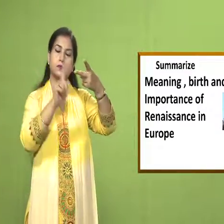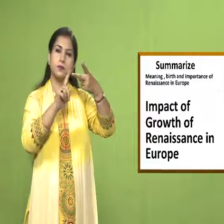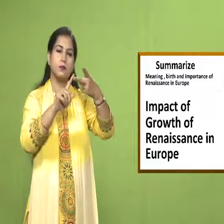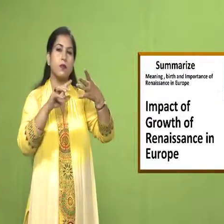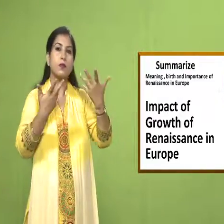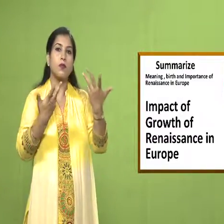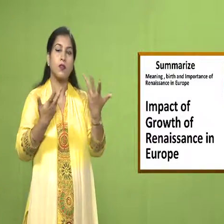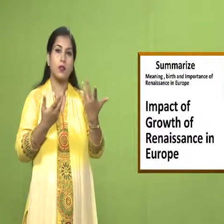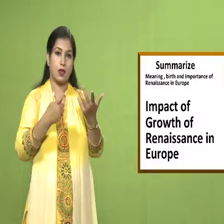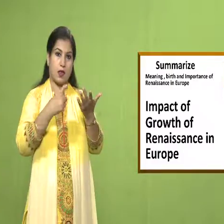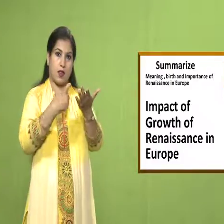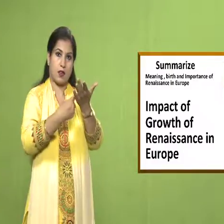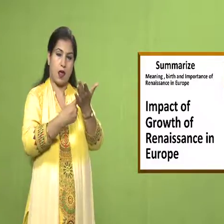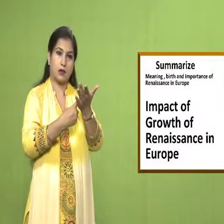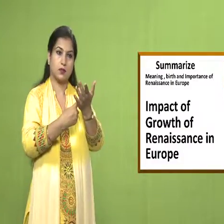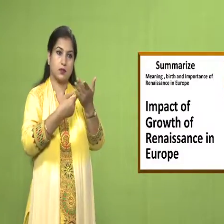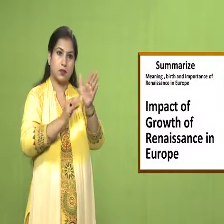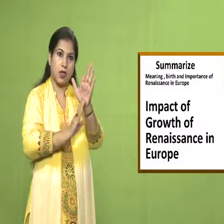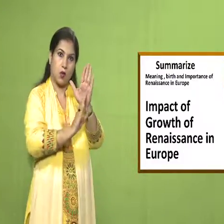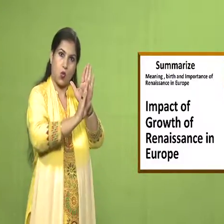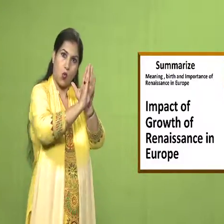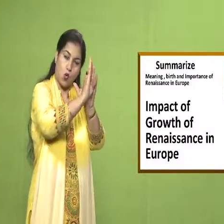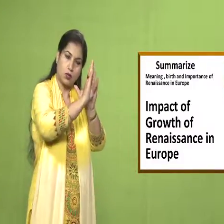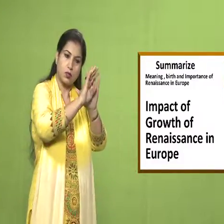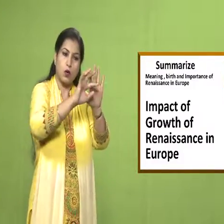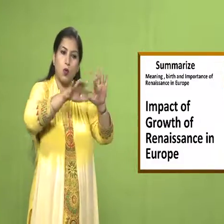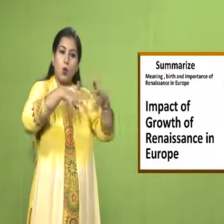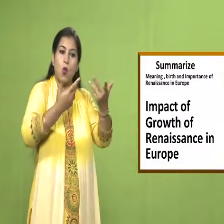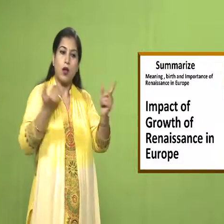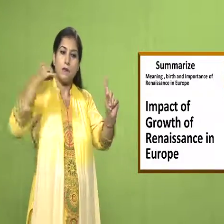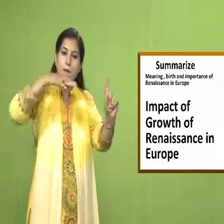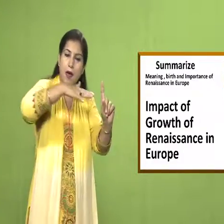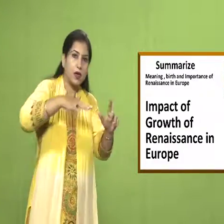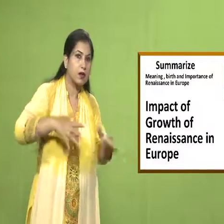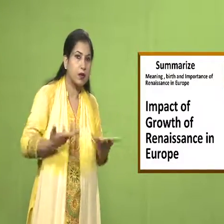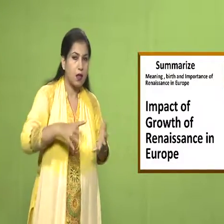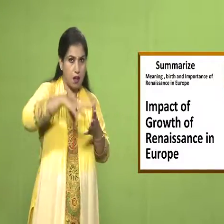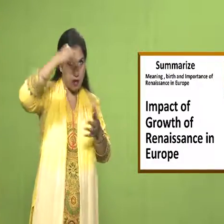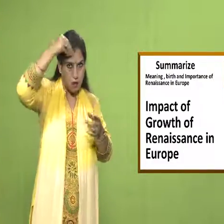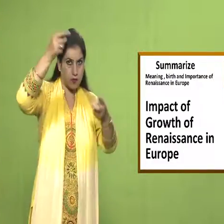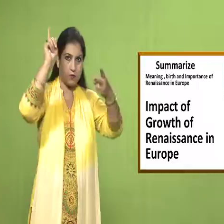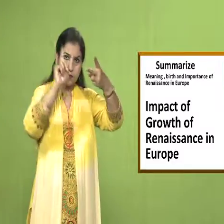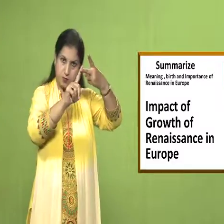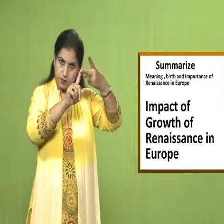the impact of growth of Renaissance in Europe,